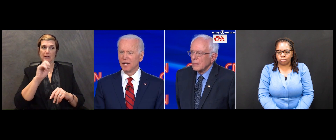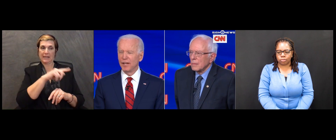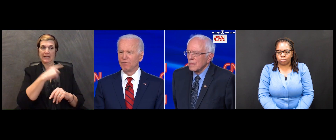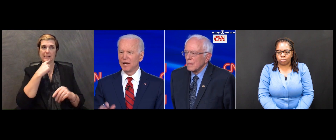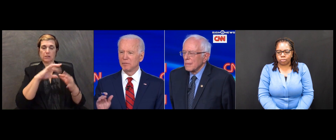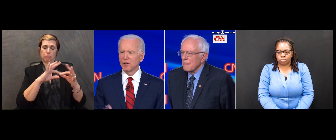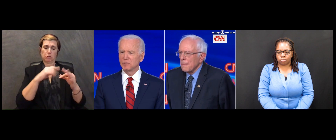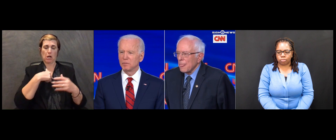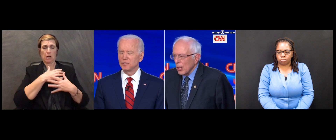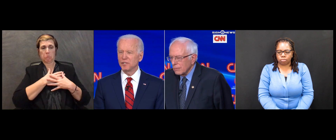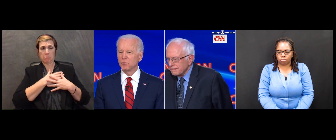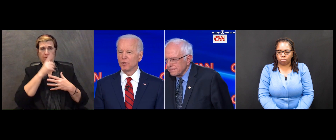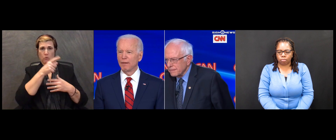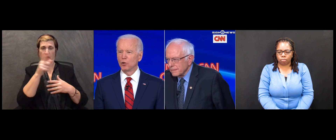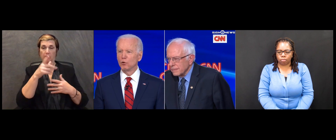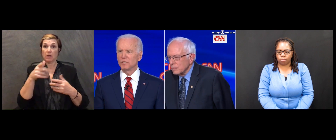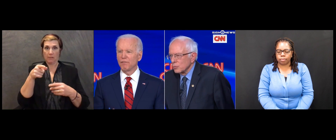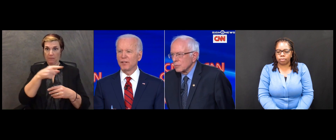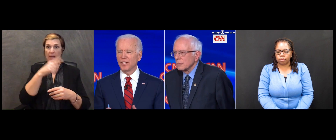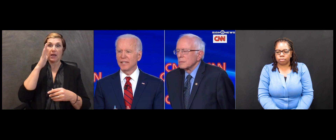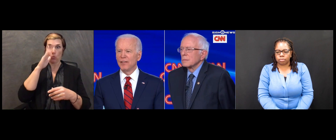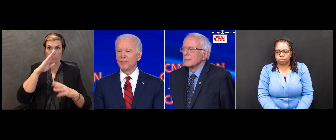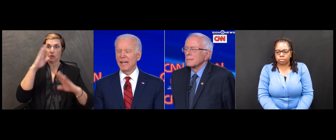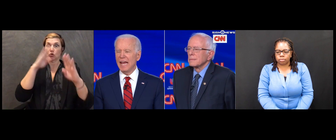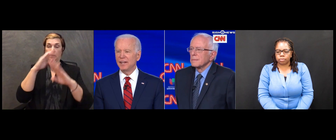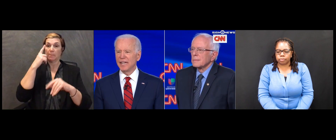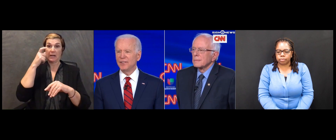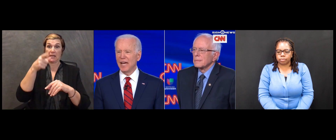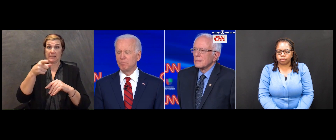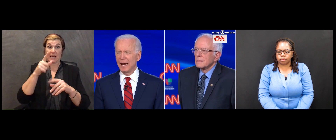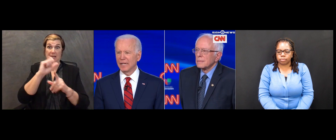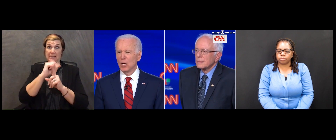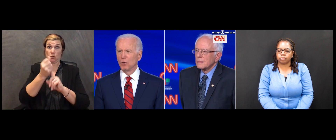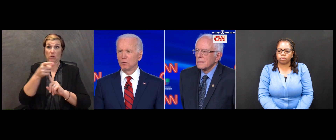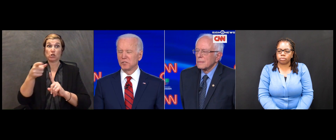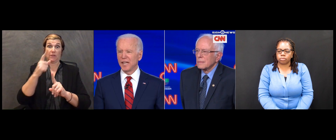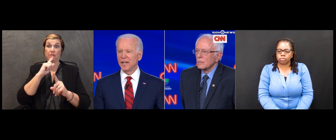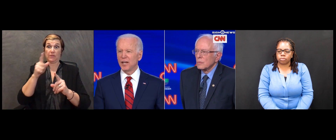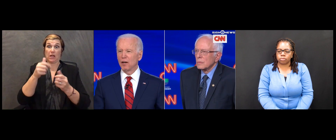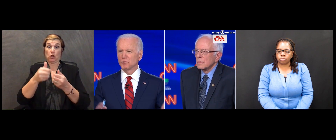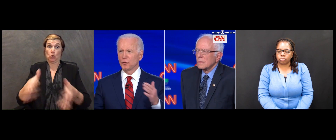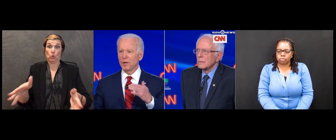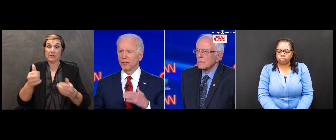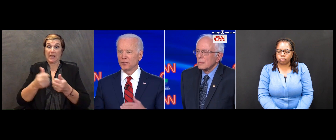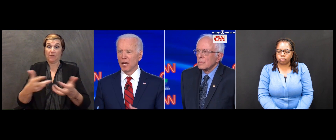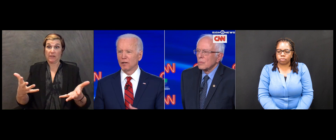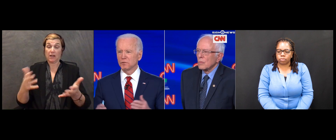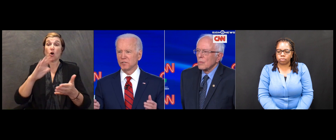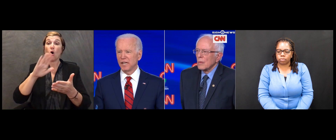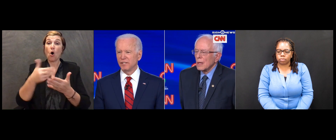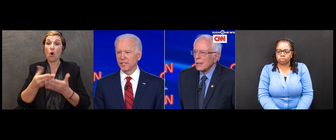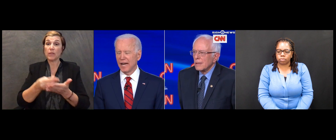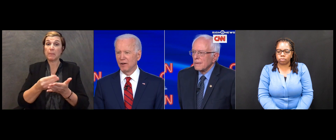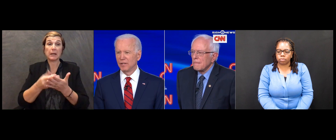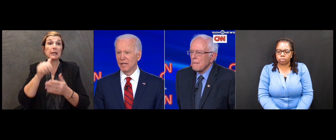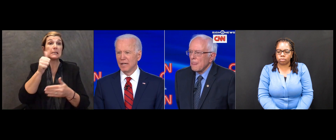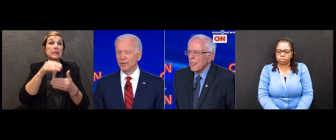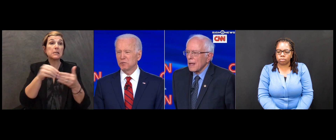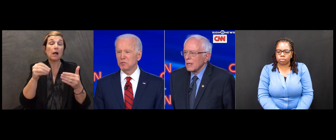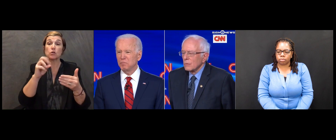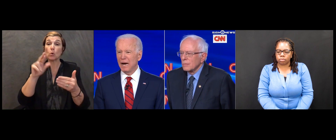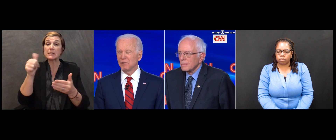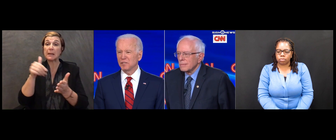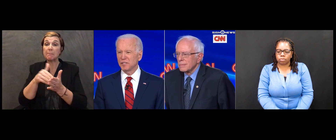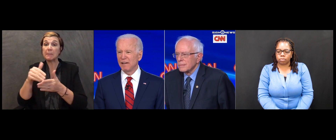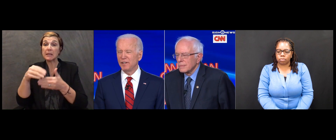business. They'd find themselves in a position where they would lose everything that they had in that bank, whether it was $10 or $300 or a savings account.